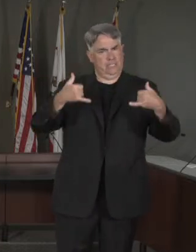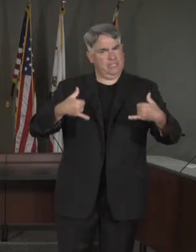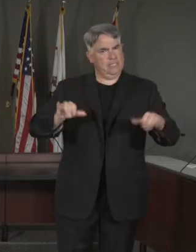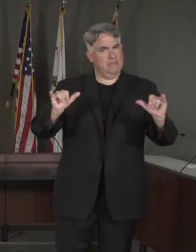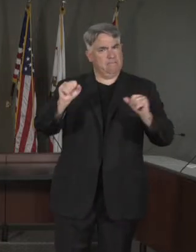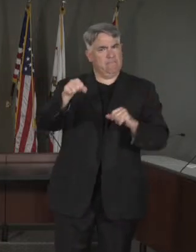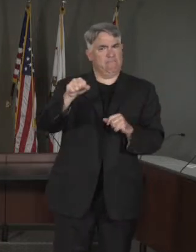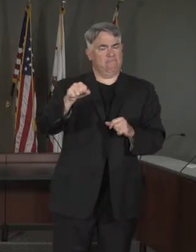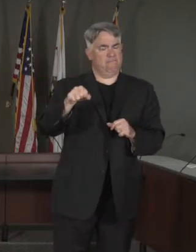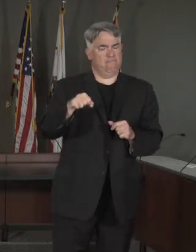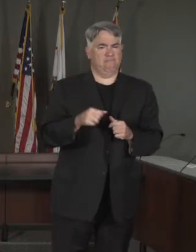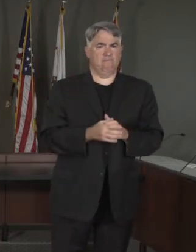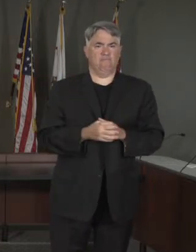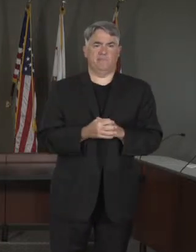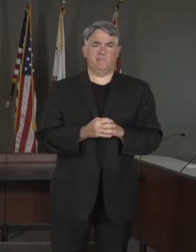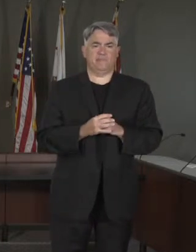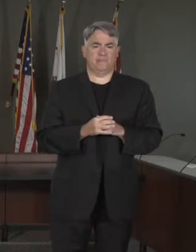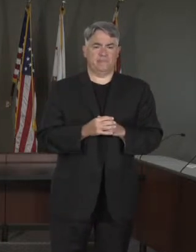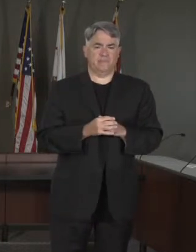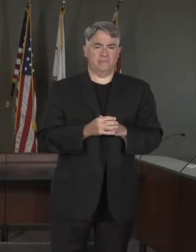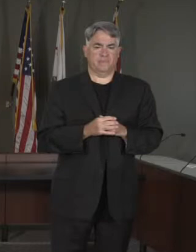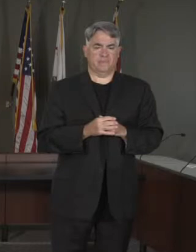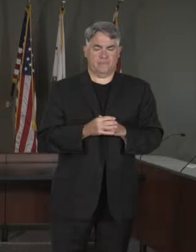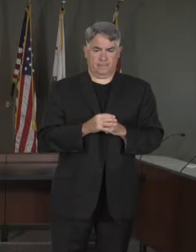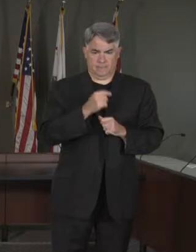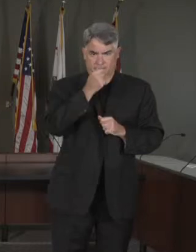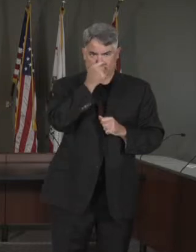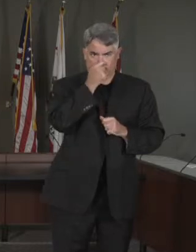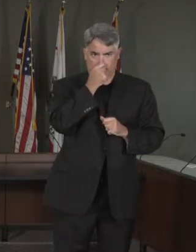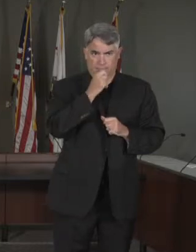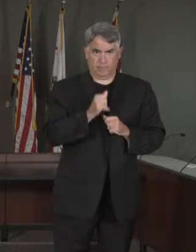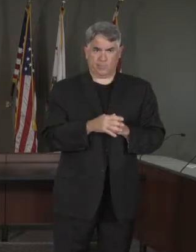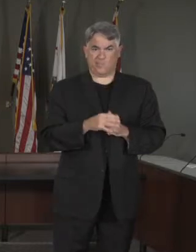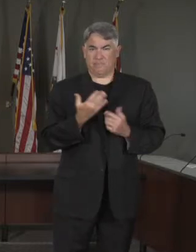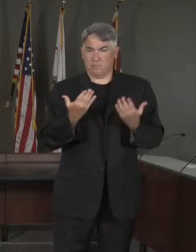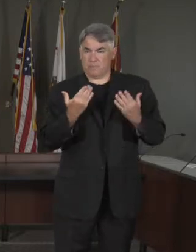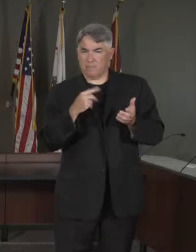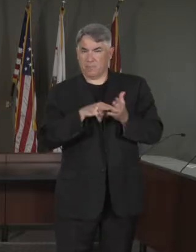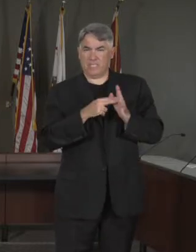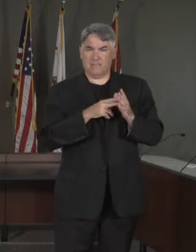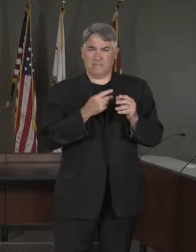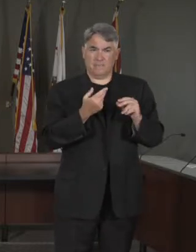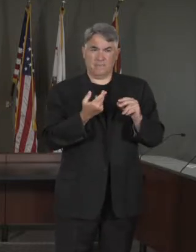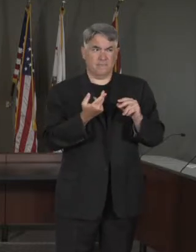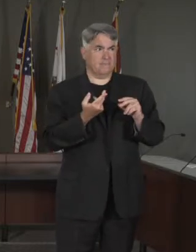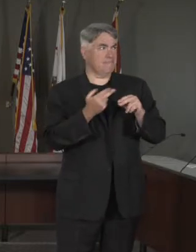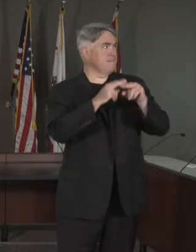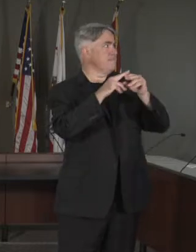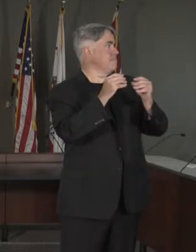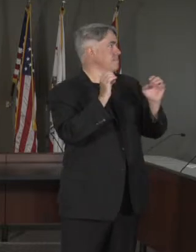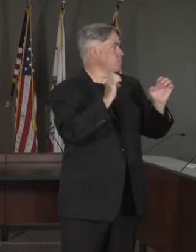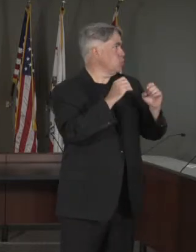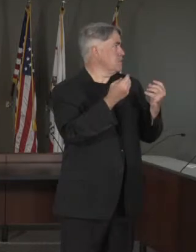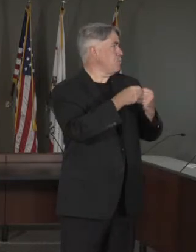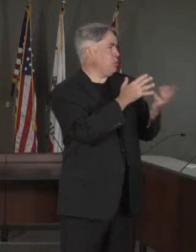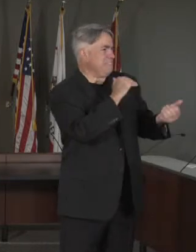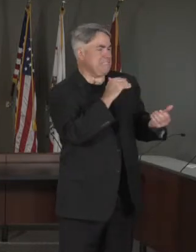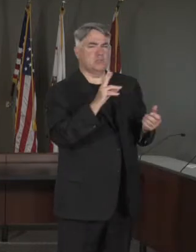having many of the health officers' orders that have been seen so far in place. The